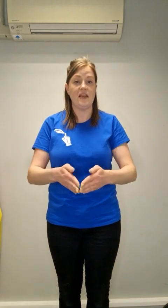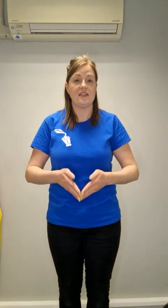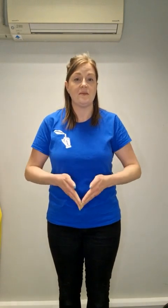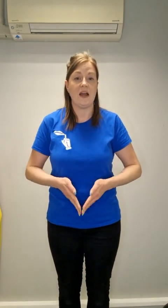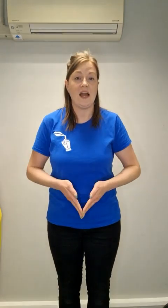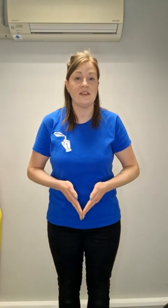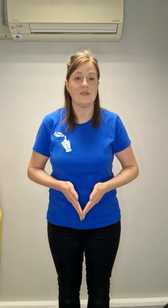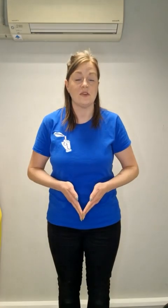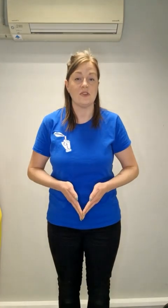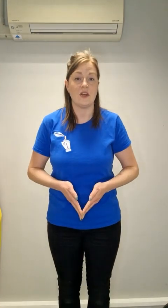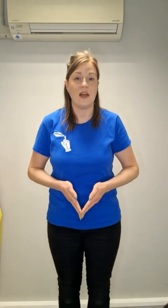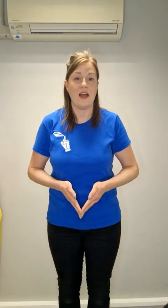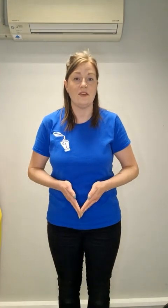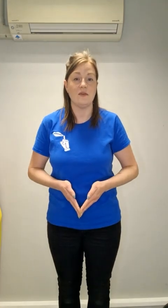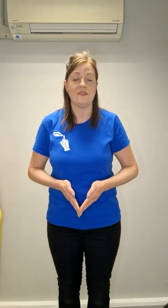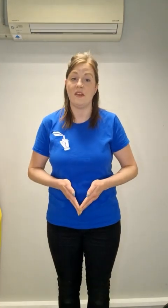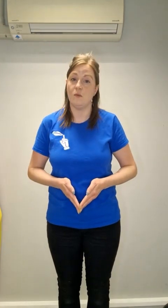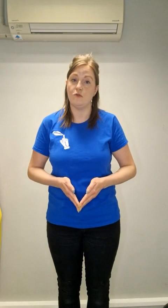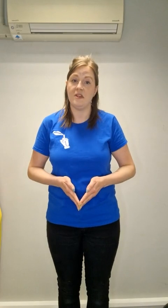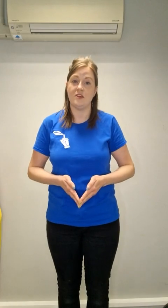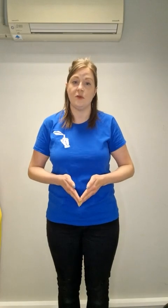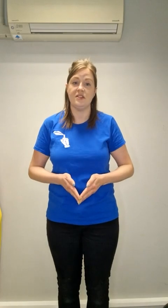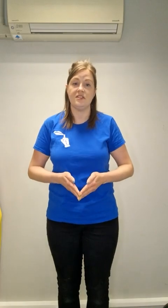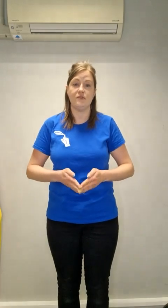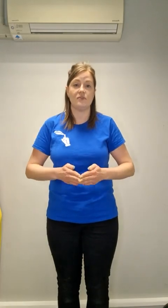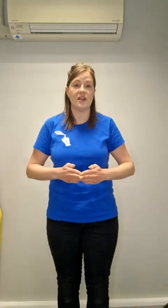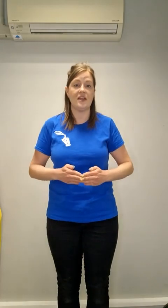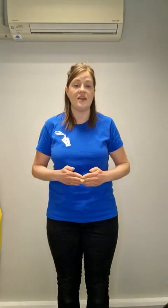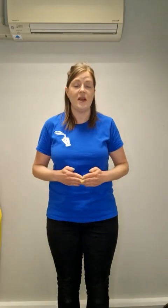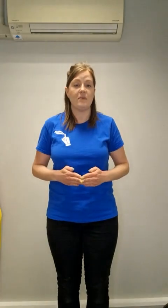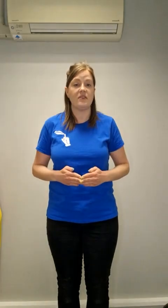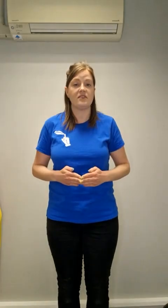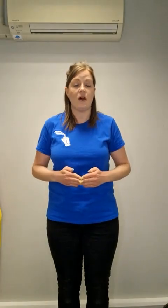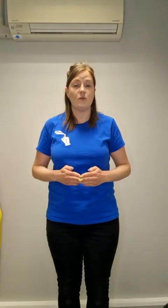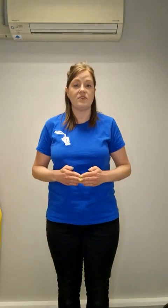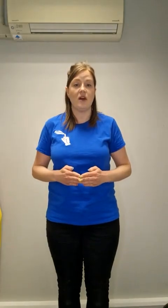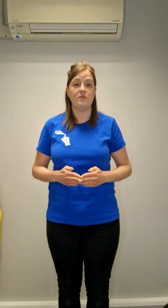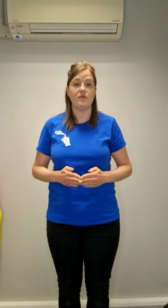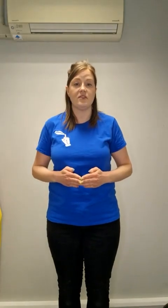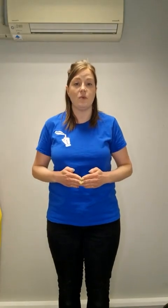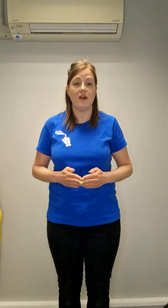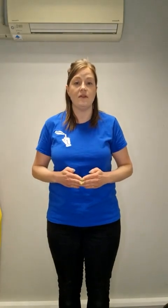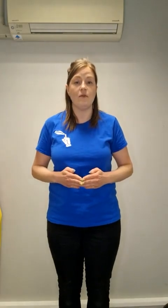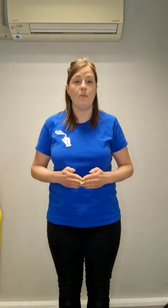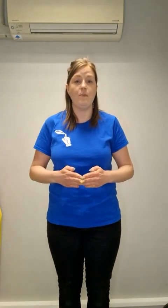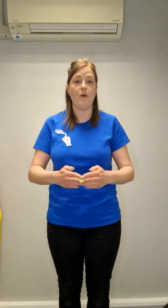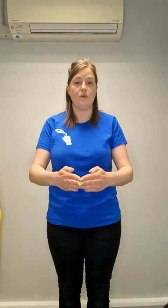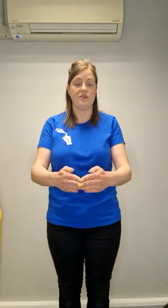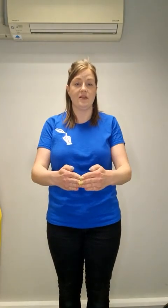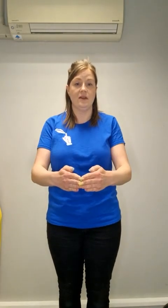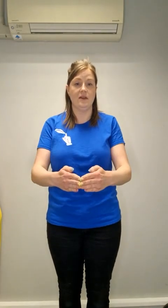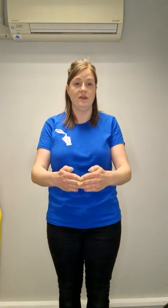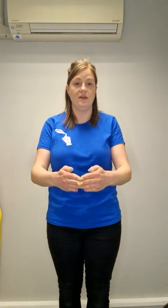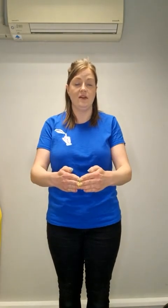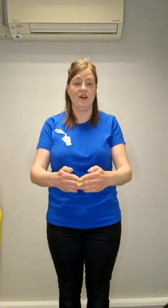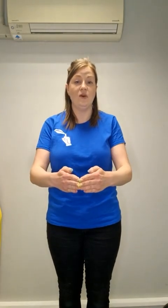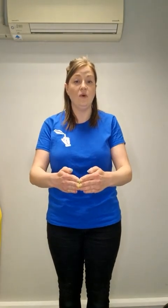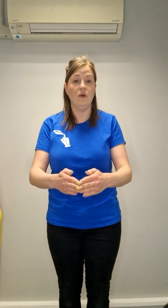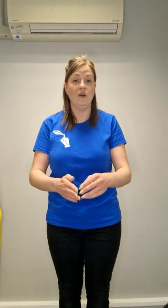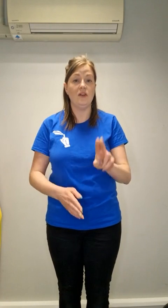So my hands are on a diagonal, so they would be denoted differently, but this whole sign moves as one for boat. Or